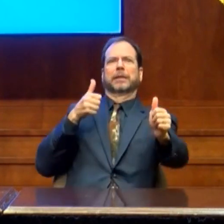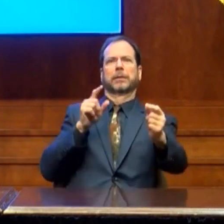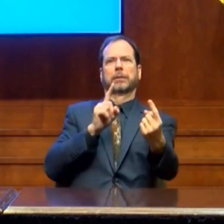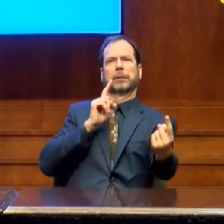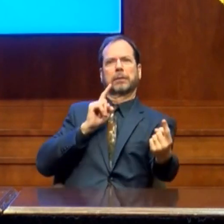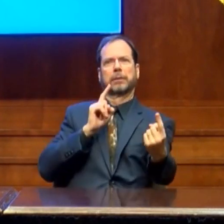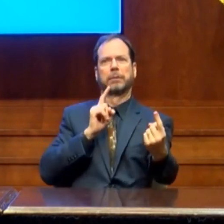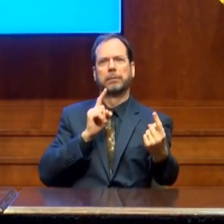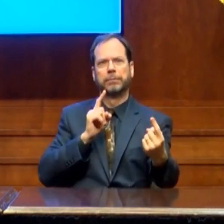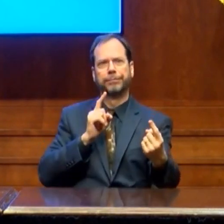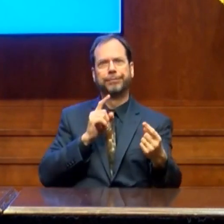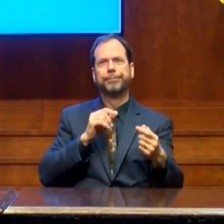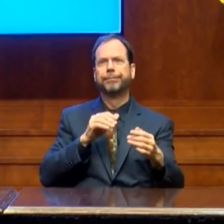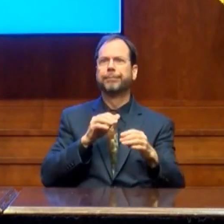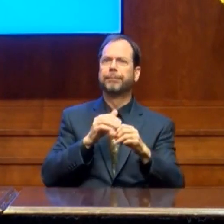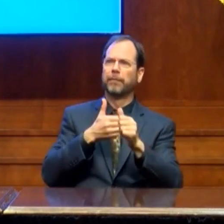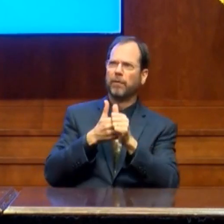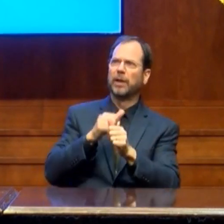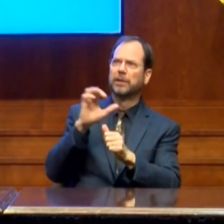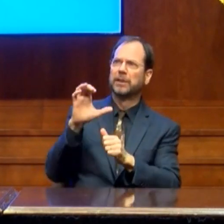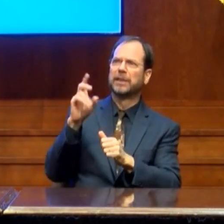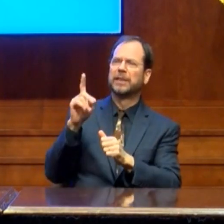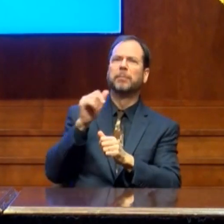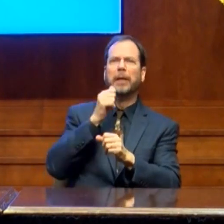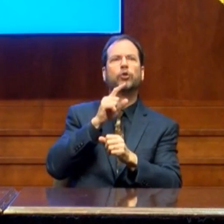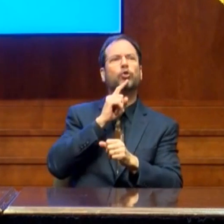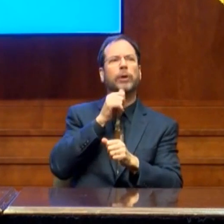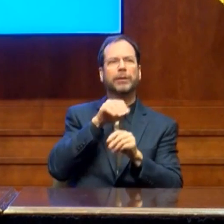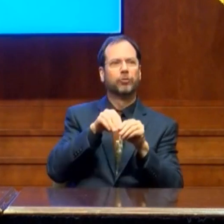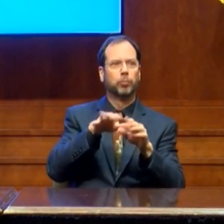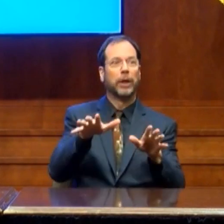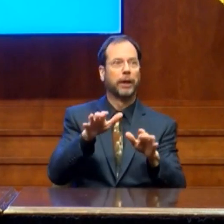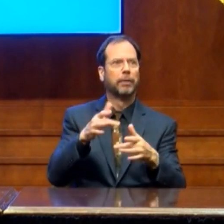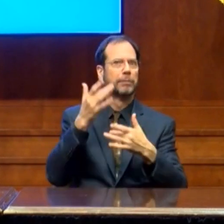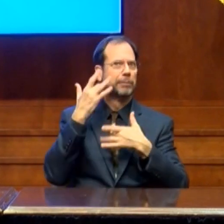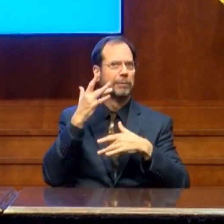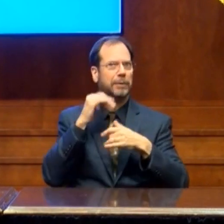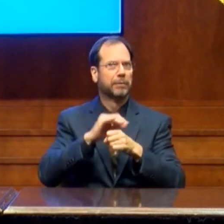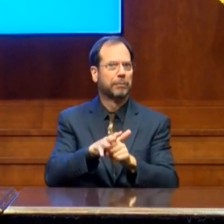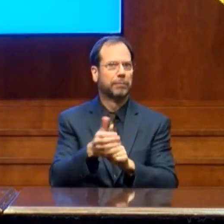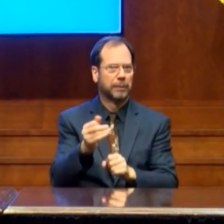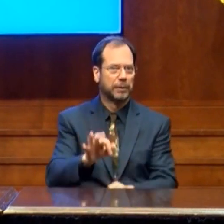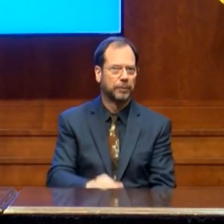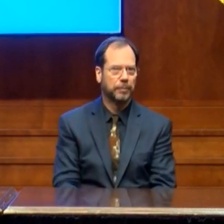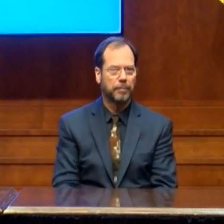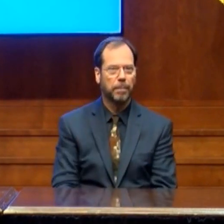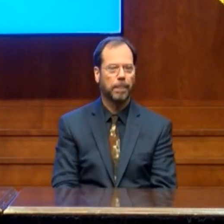distancing practices and following the CDC standards to make sure they're not transmitting the coronavirus.